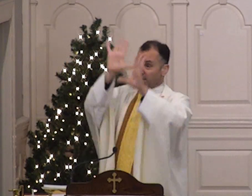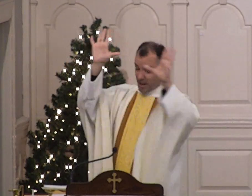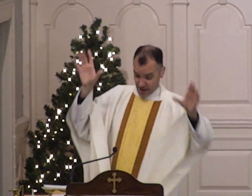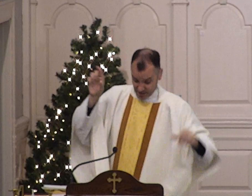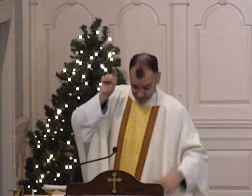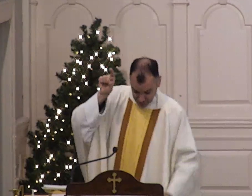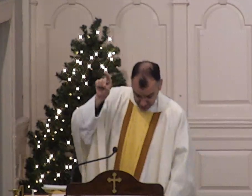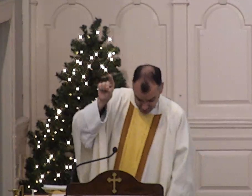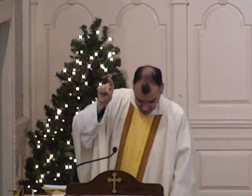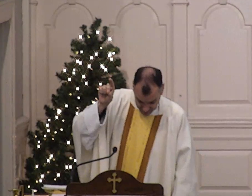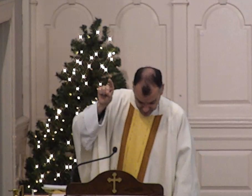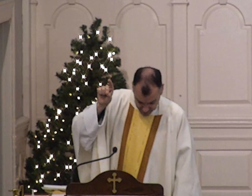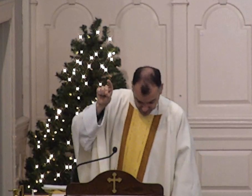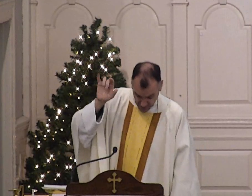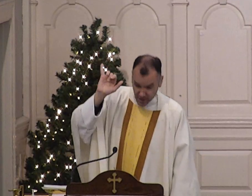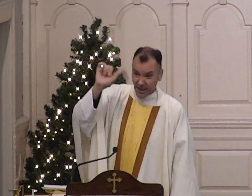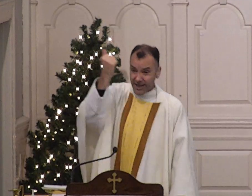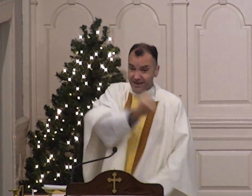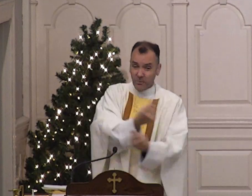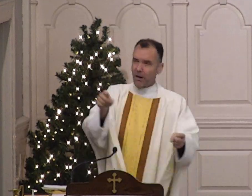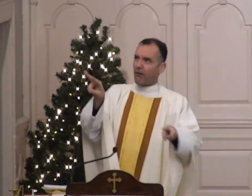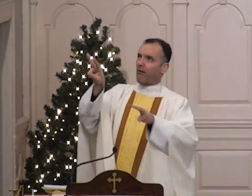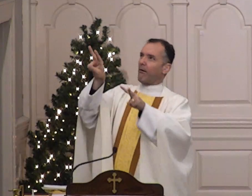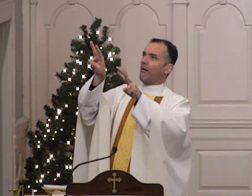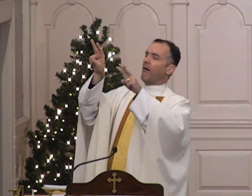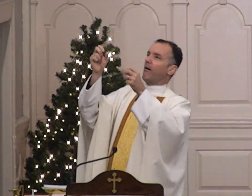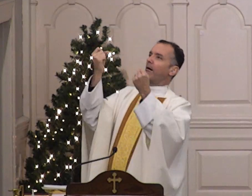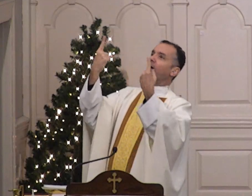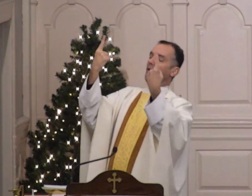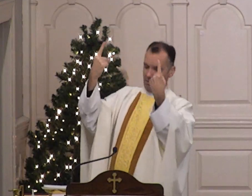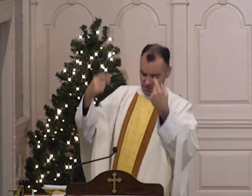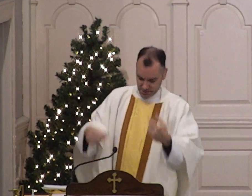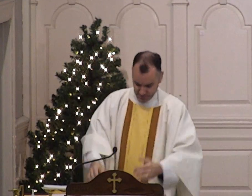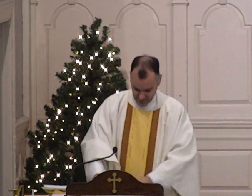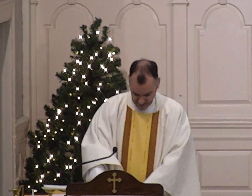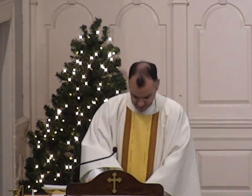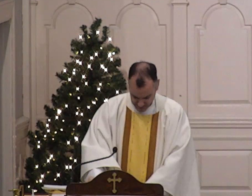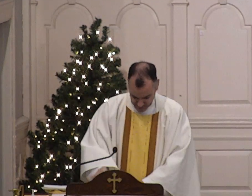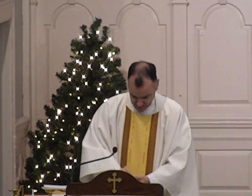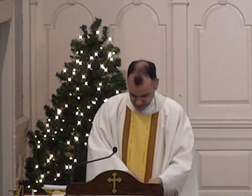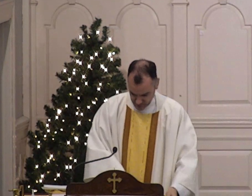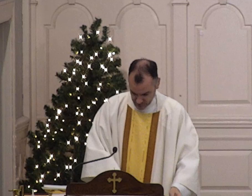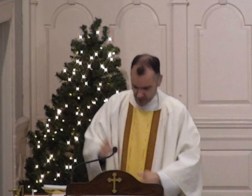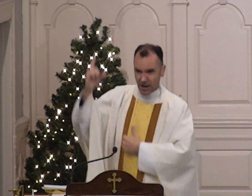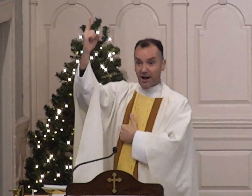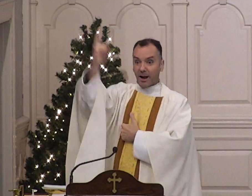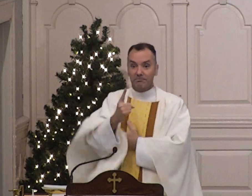The true light, which enlightens everyone, was coming into the world.